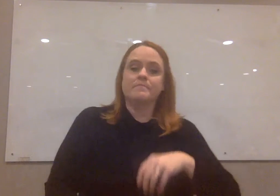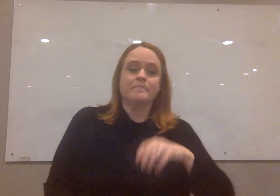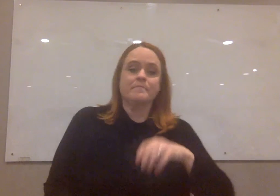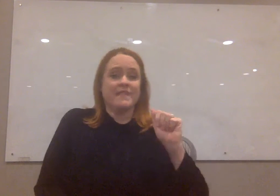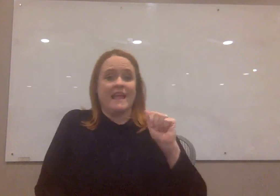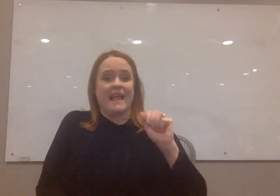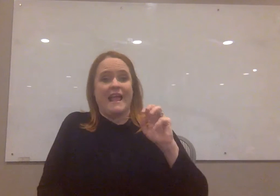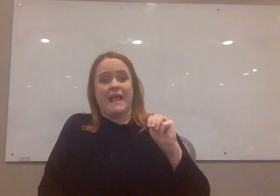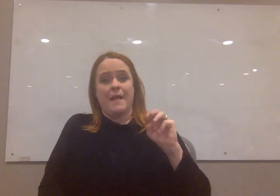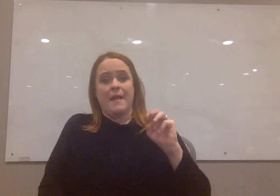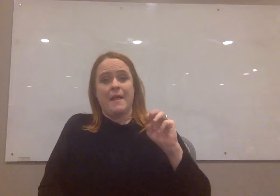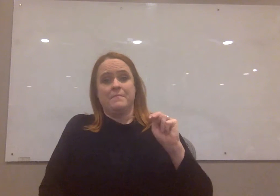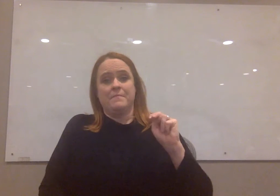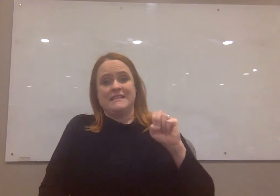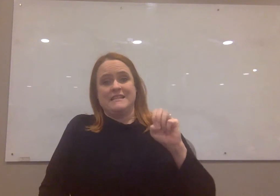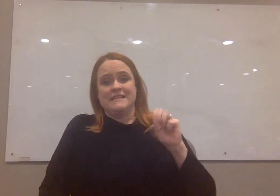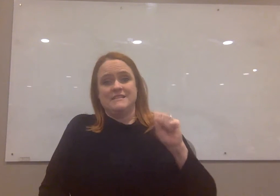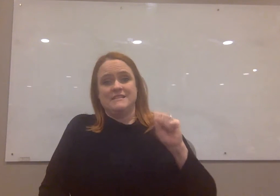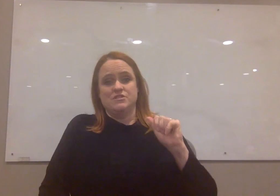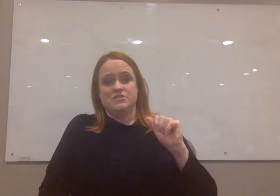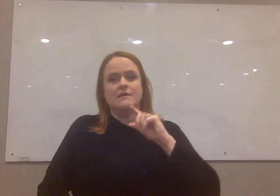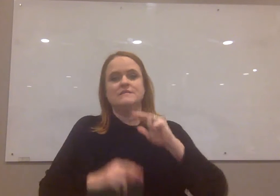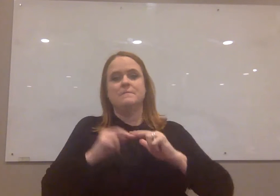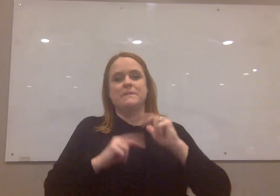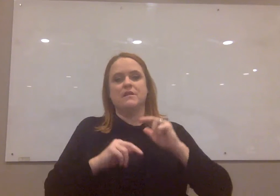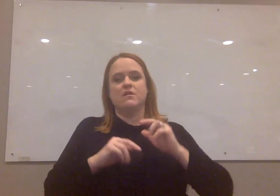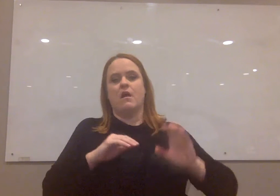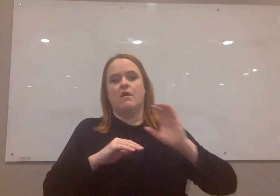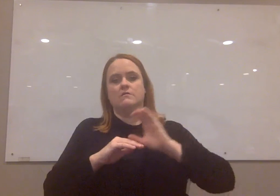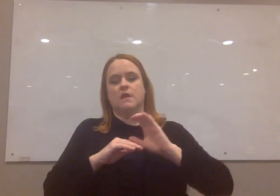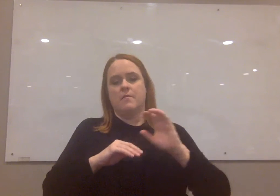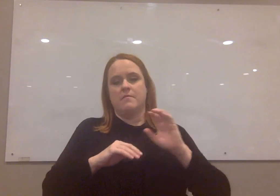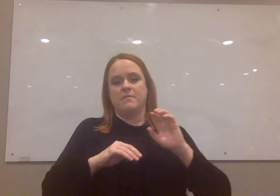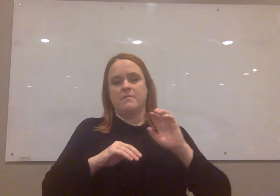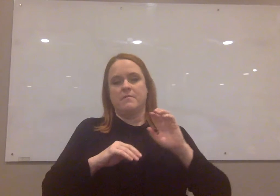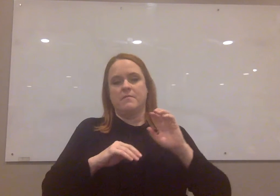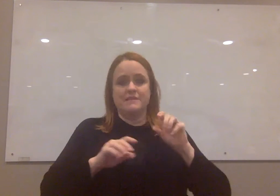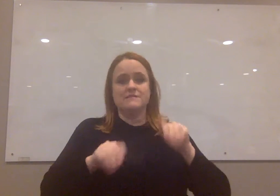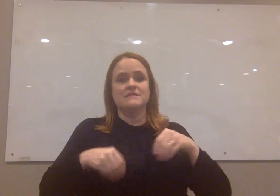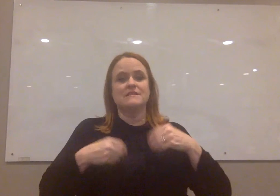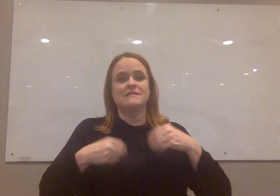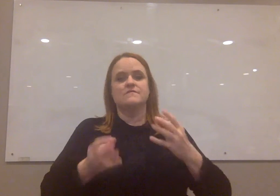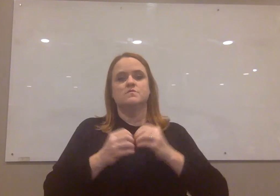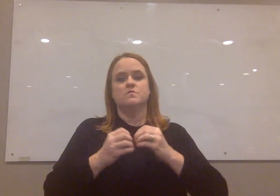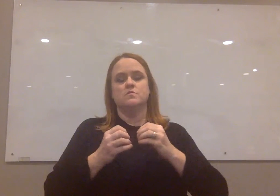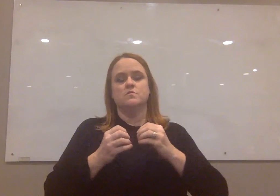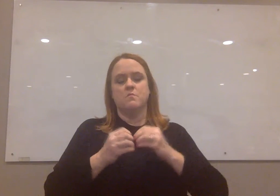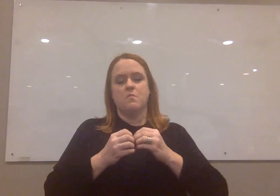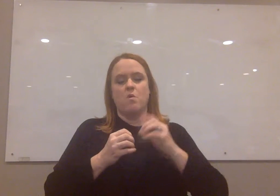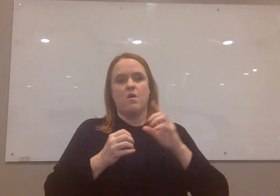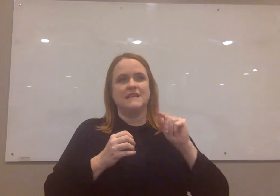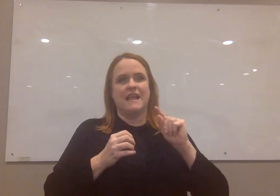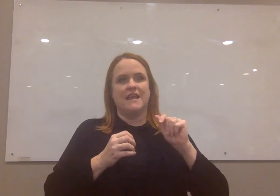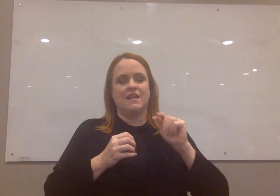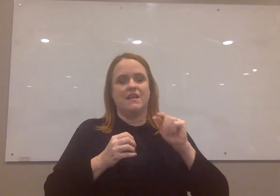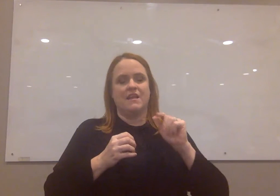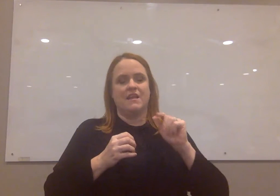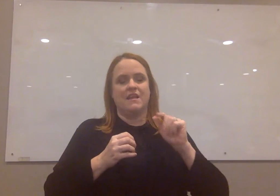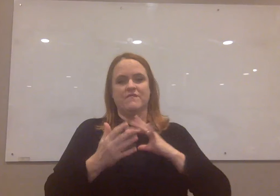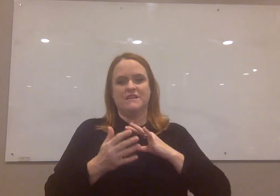Ets, and it gives you a little bit more of database features than a normal key value store. So you get transactions that you don't get in